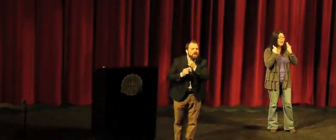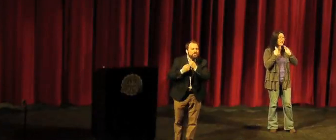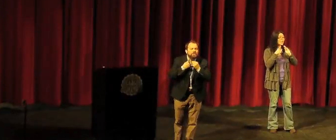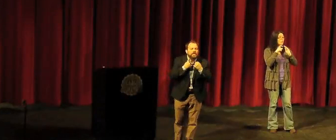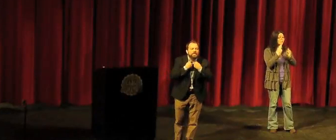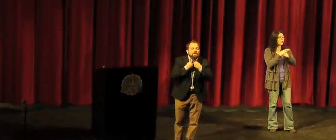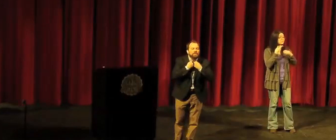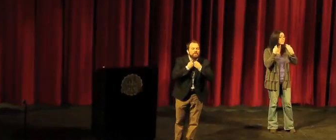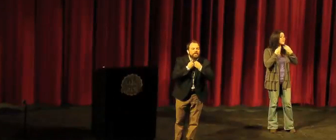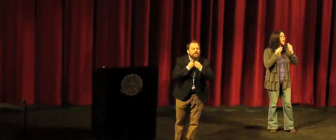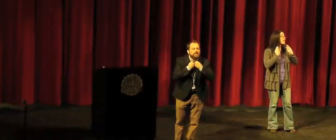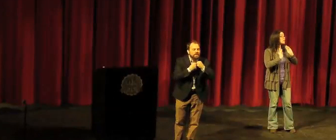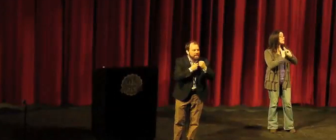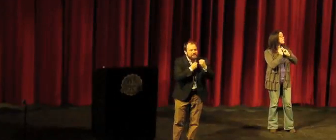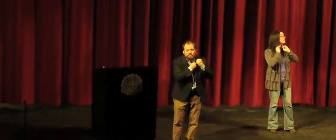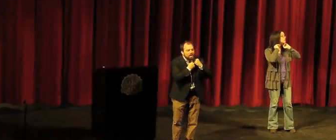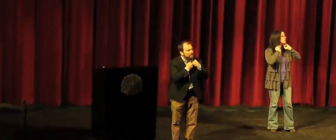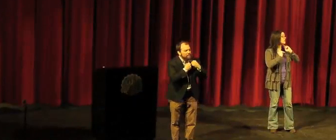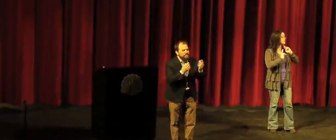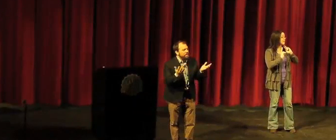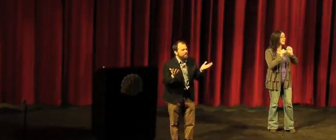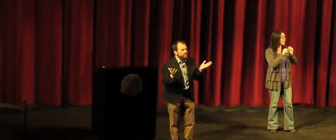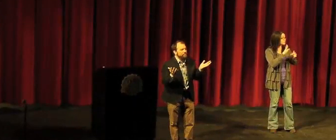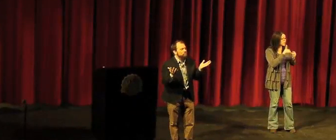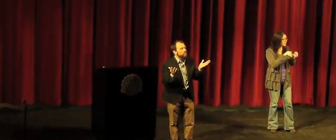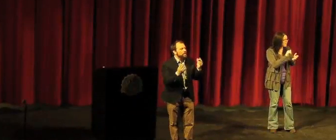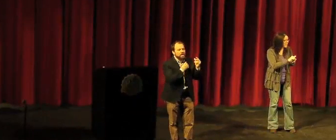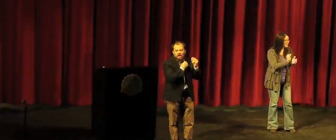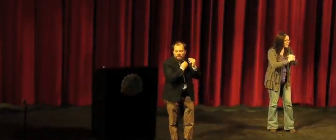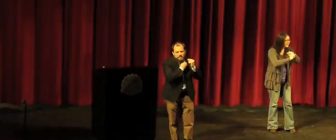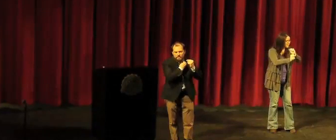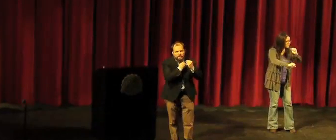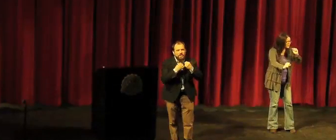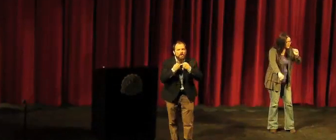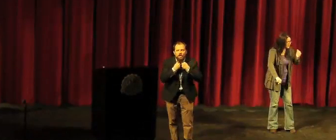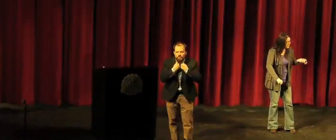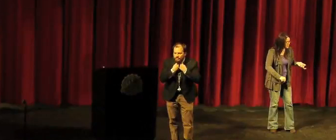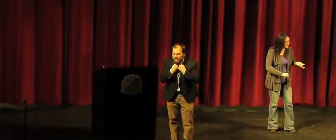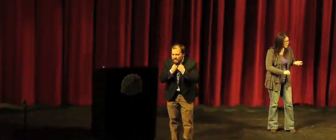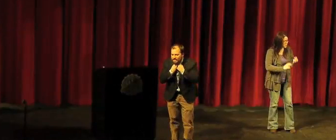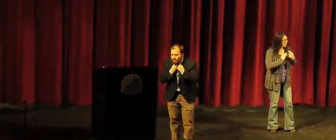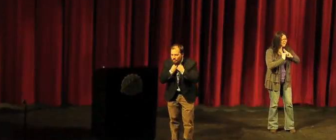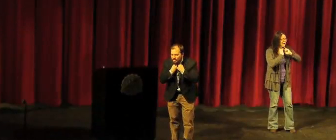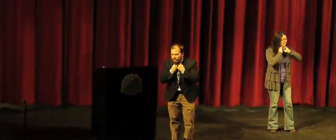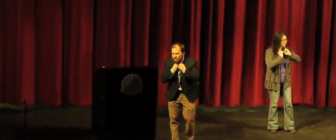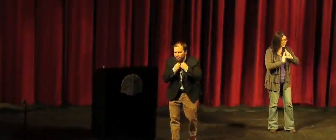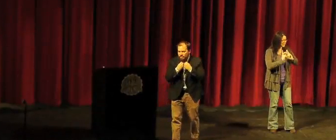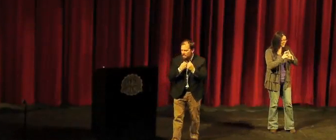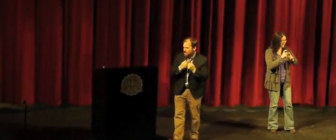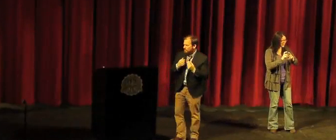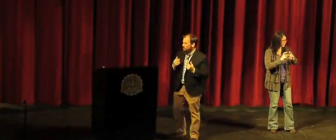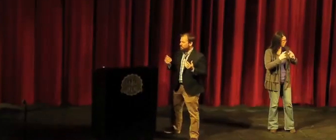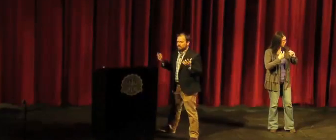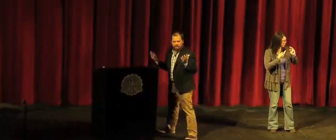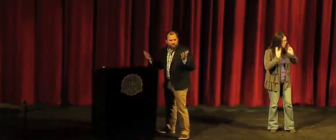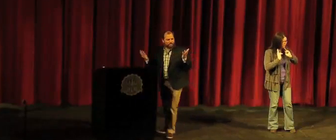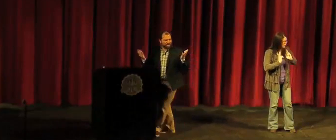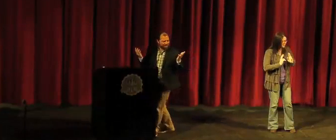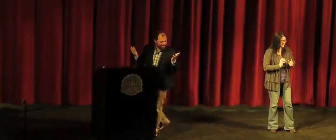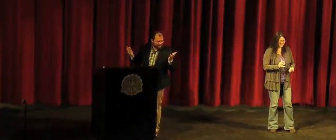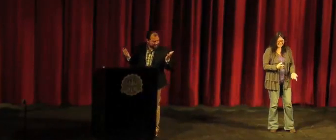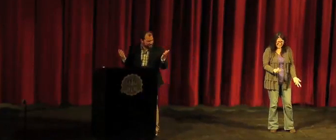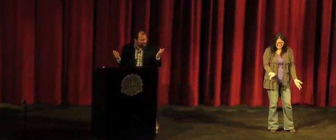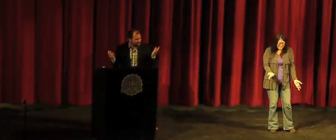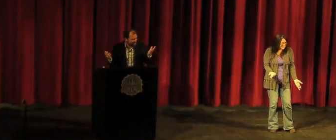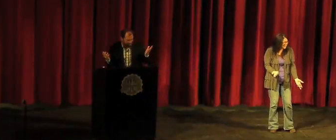use the collar stay, and it goes right here. And he kept talking about this, like droning on about this collar stay that had to go on their collars. And McChrystal's like,